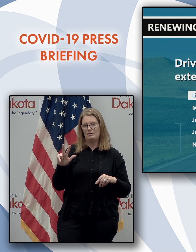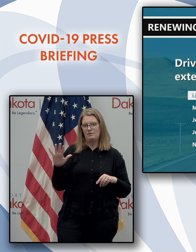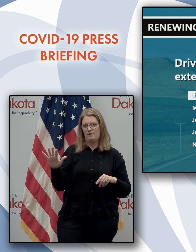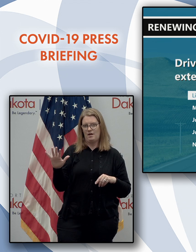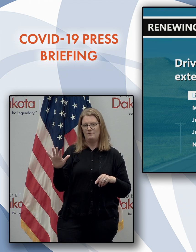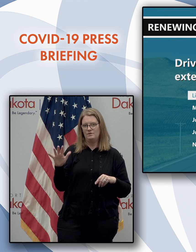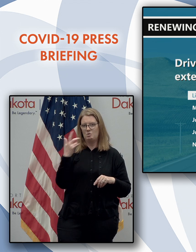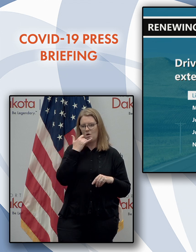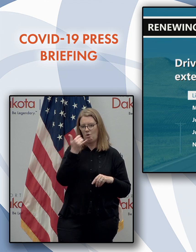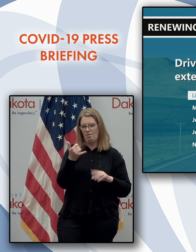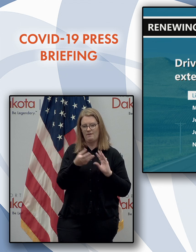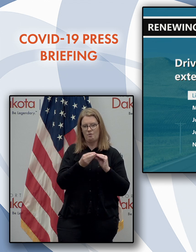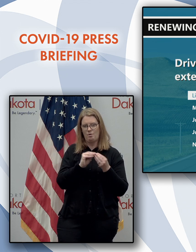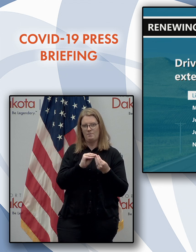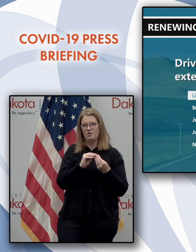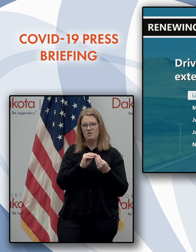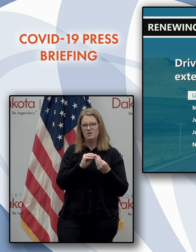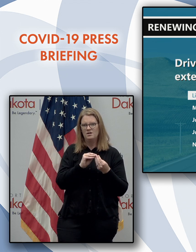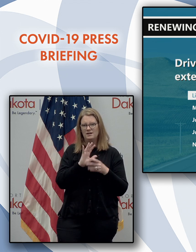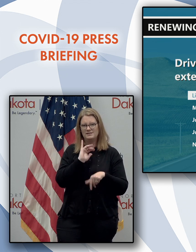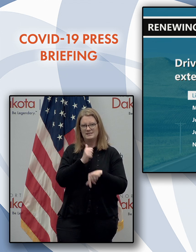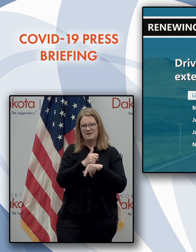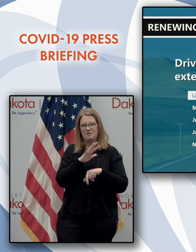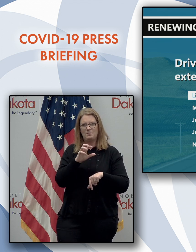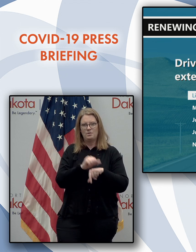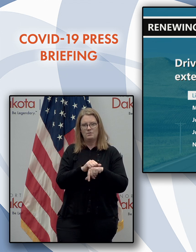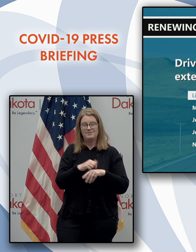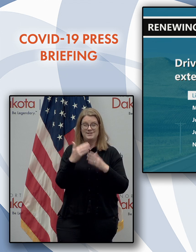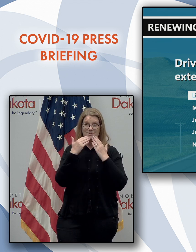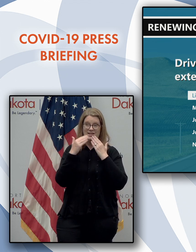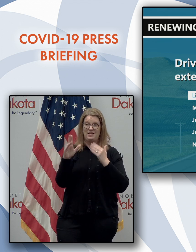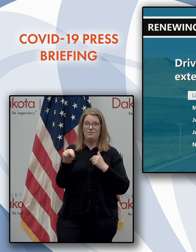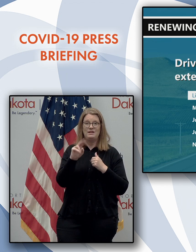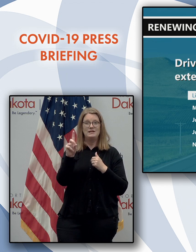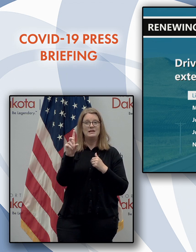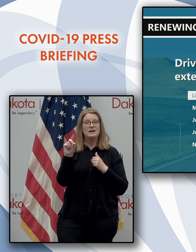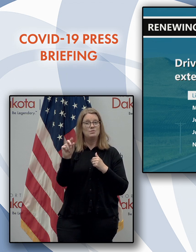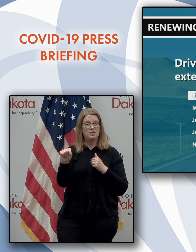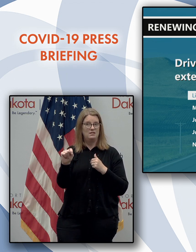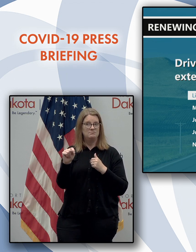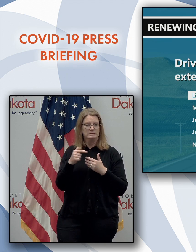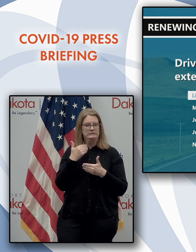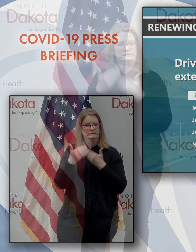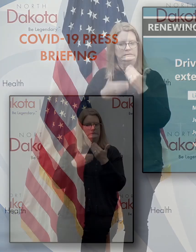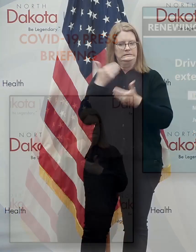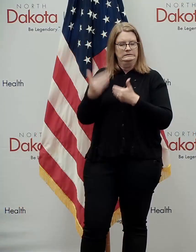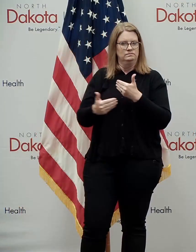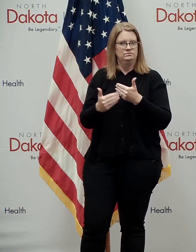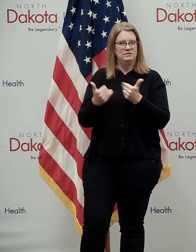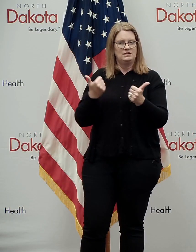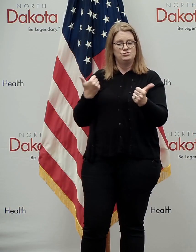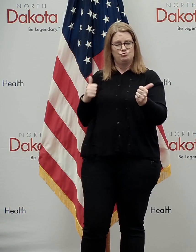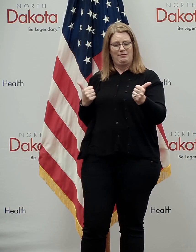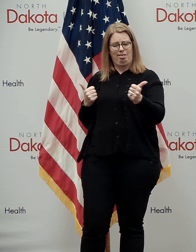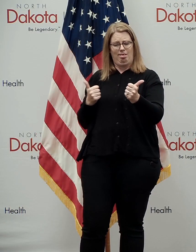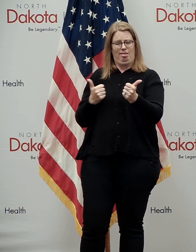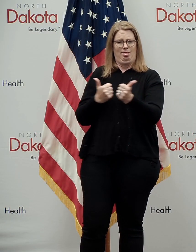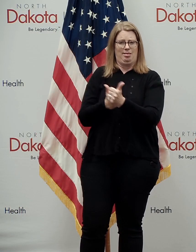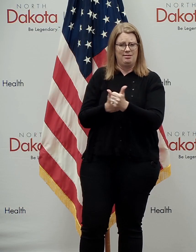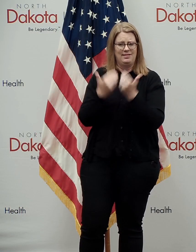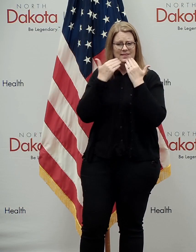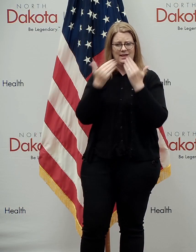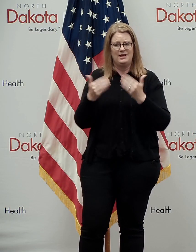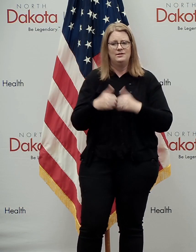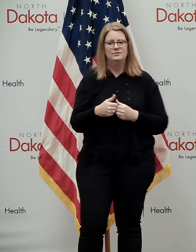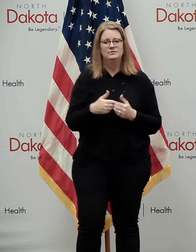1-855-633-6835. And again, thanks to everyone at NDDOT who's working to get through this huge backlog. Next